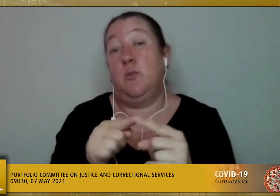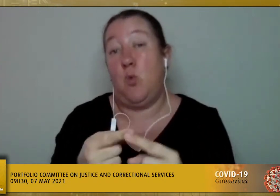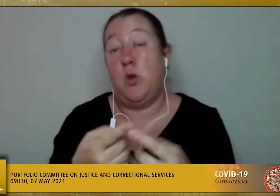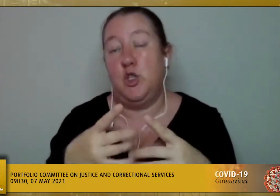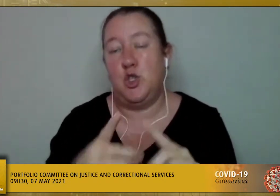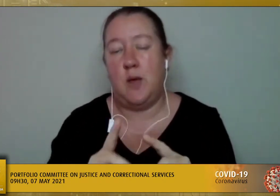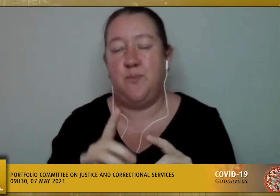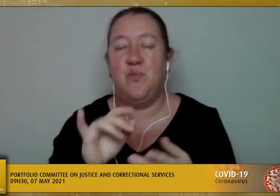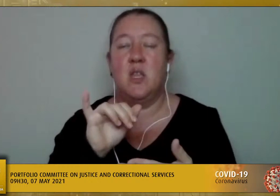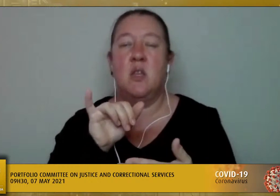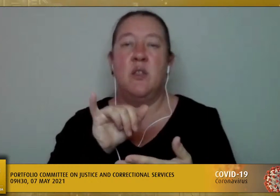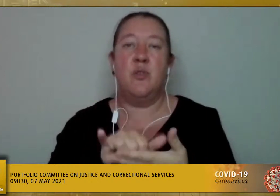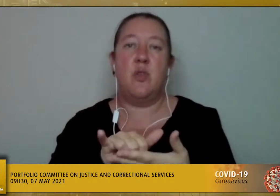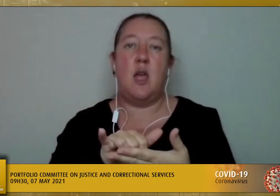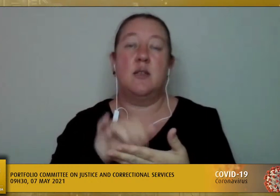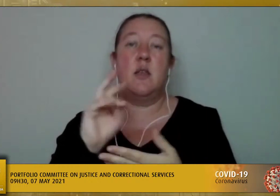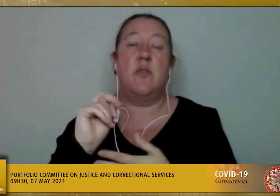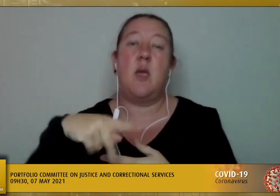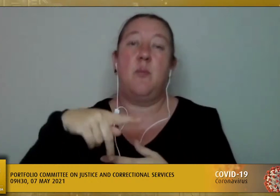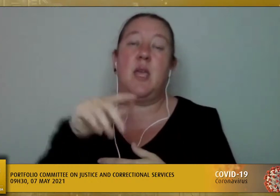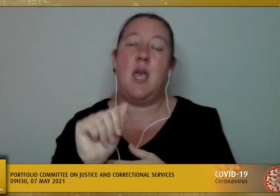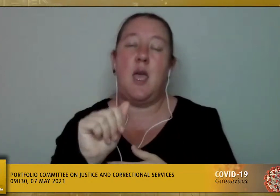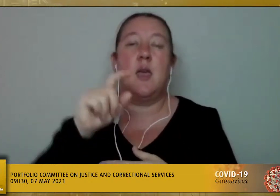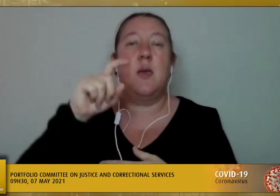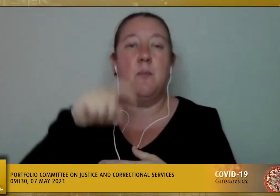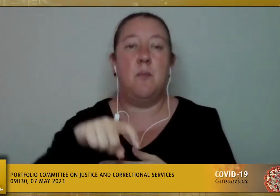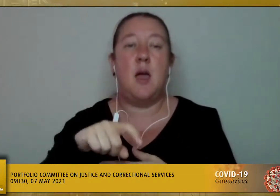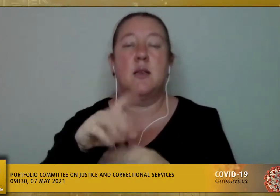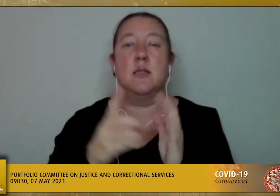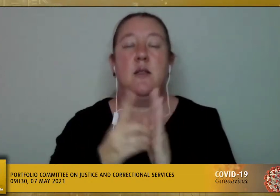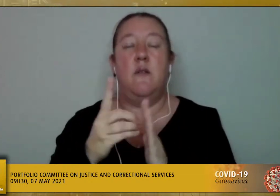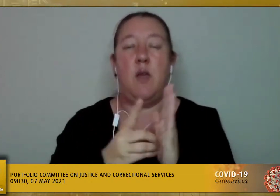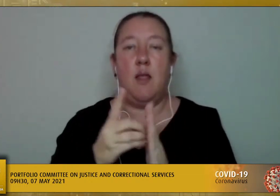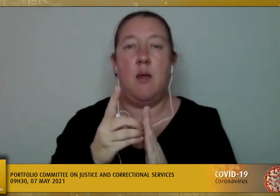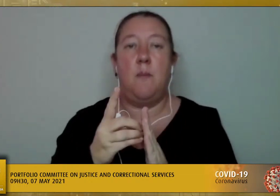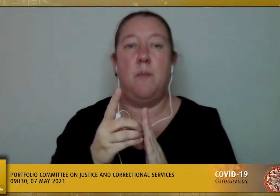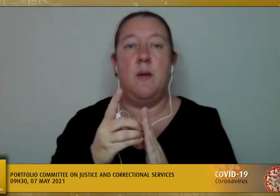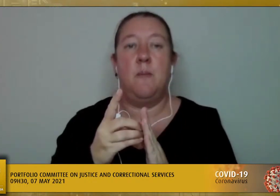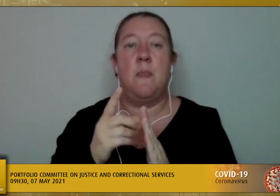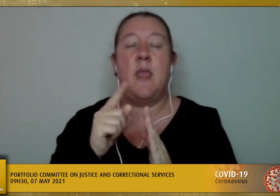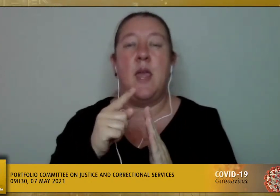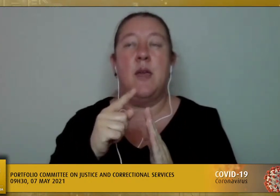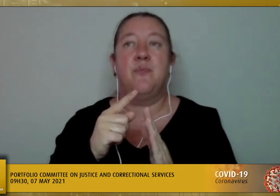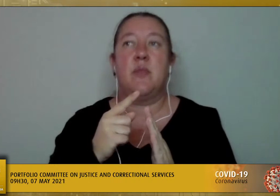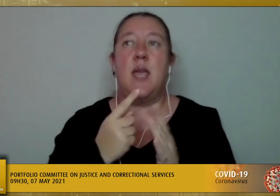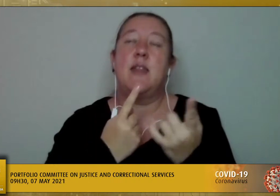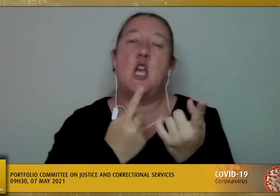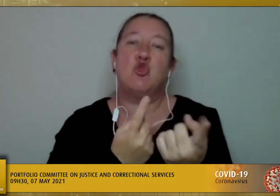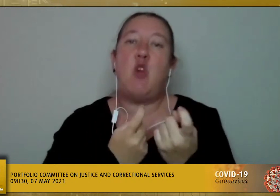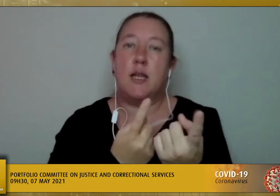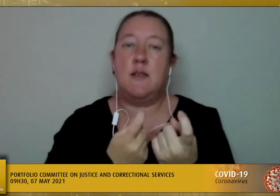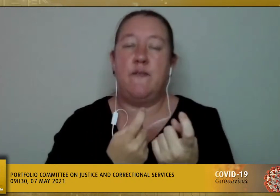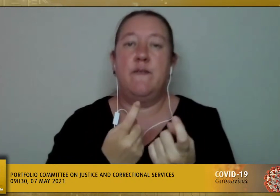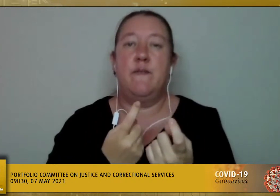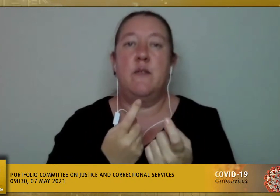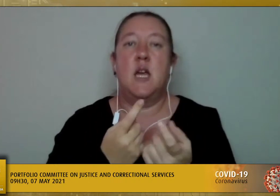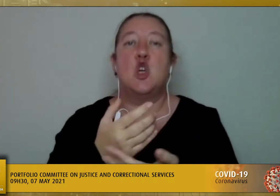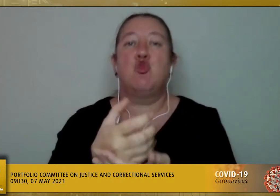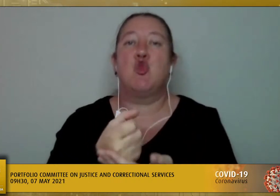that the NPA must develop an attractive retention